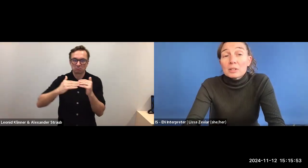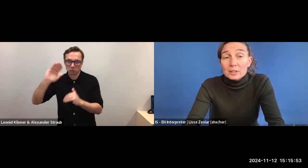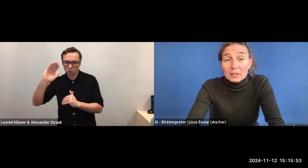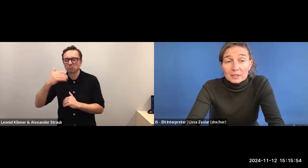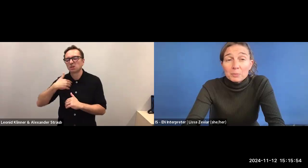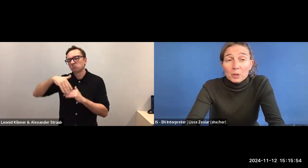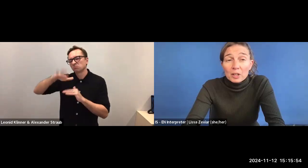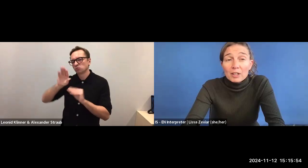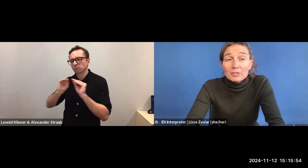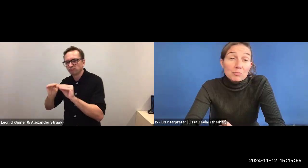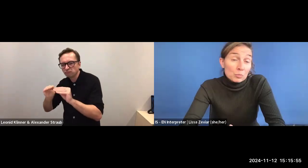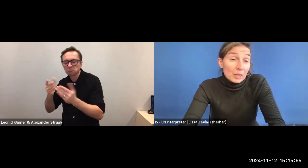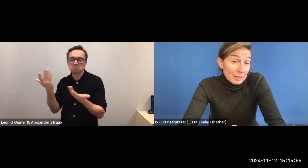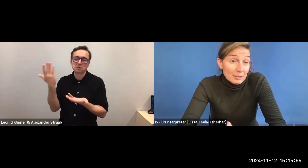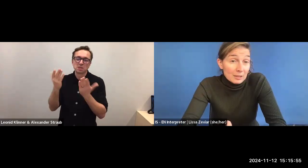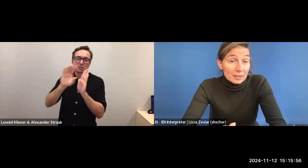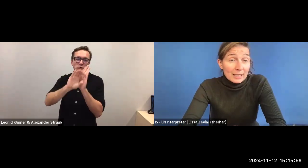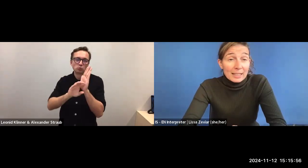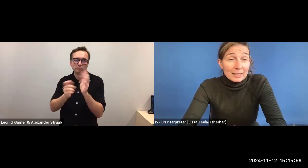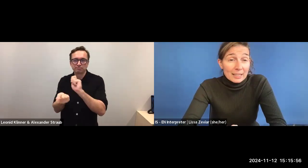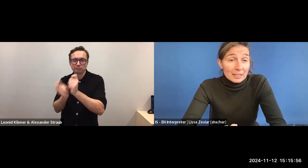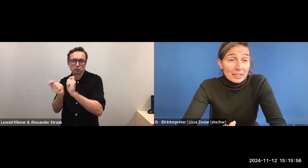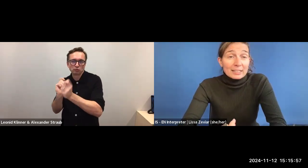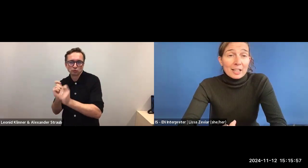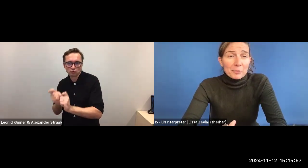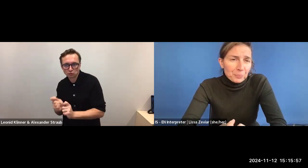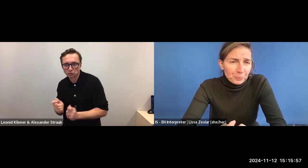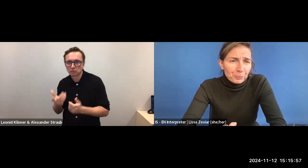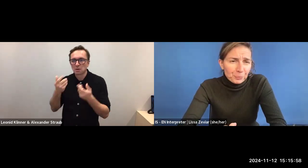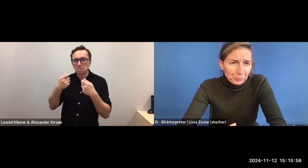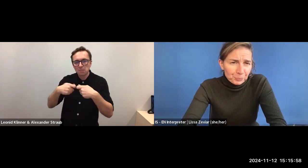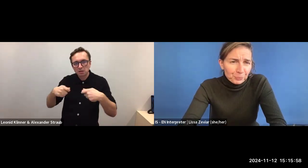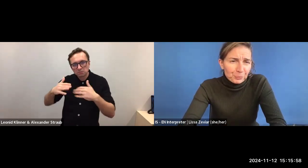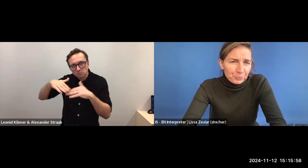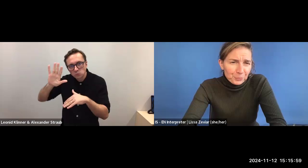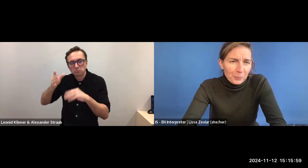give them more support on taking that test the next time.